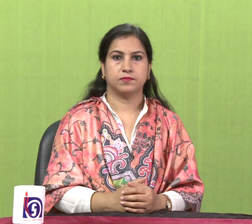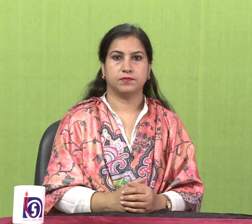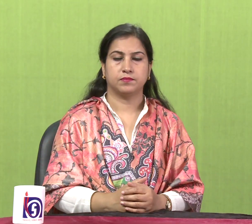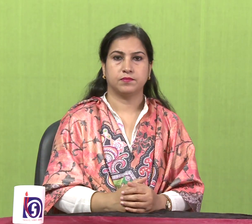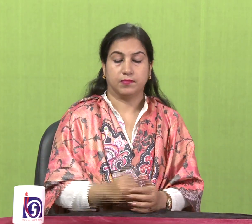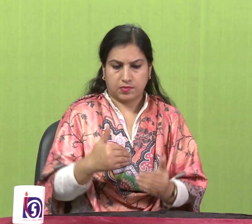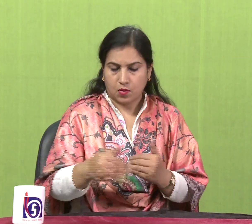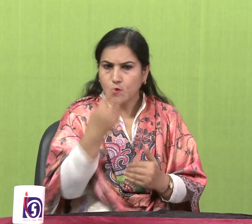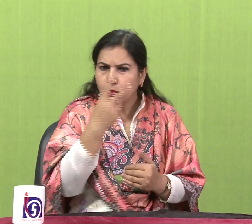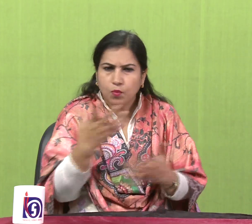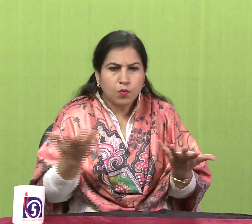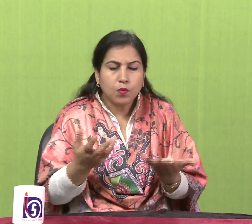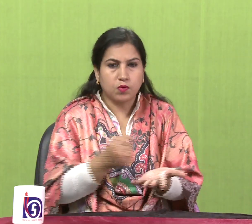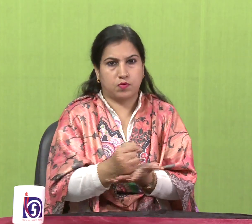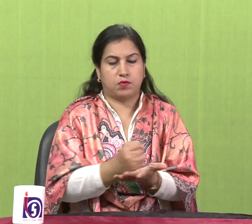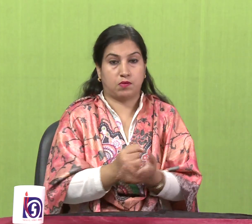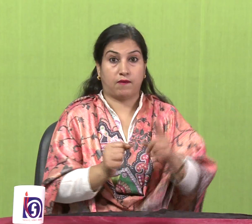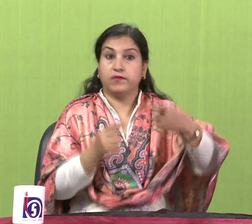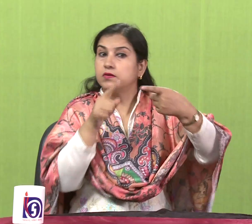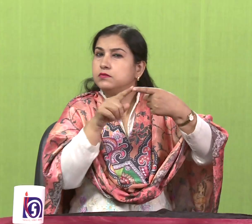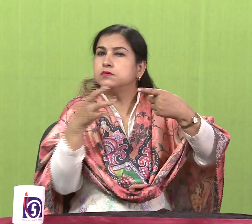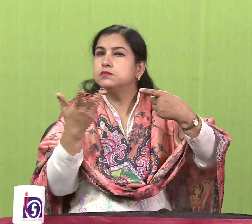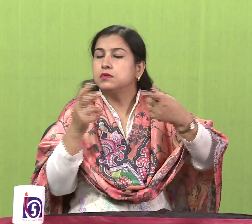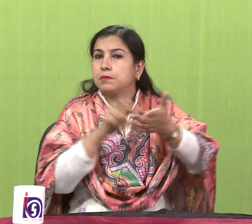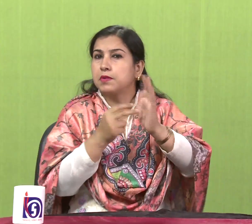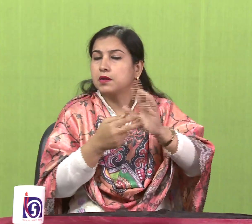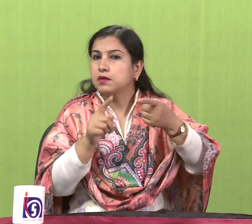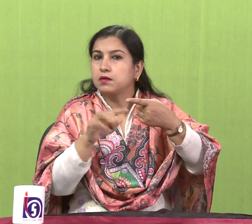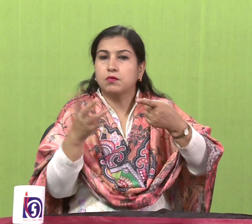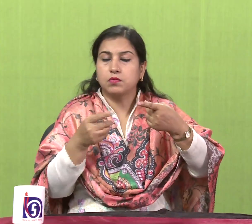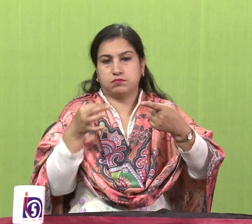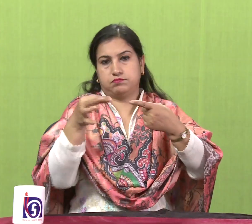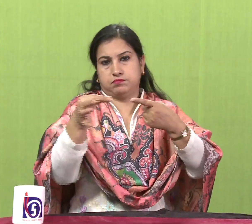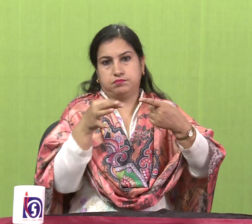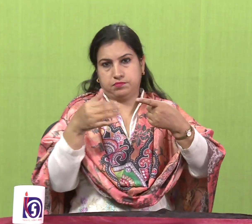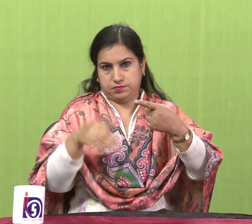Let's understand the first stage, mitigation.